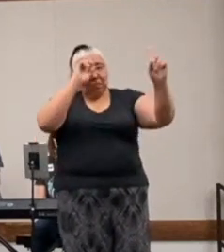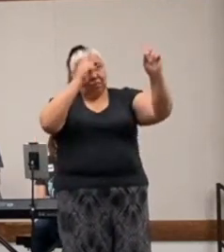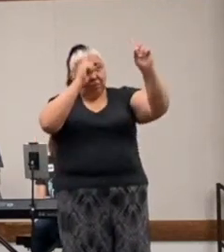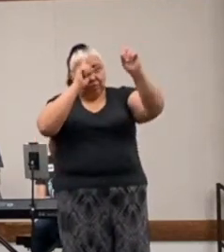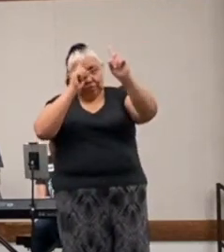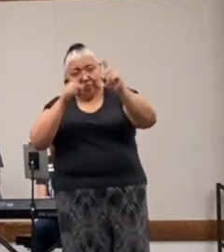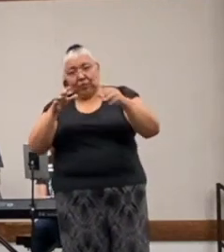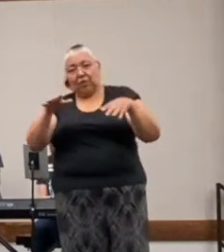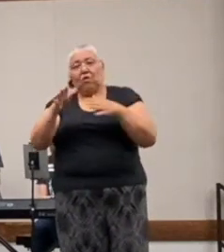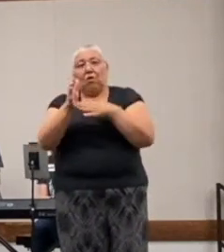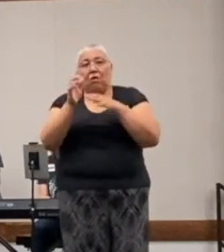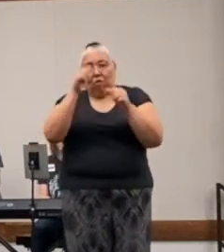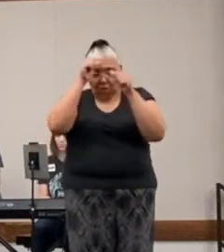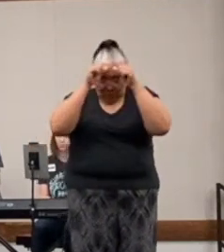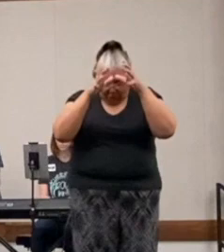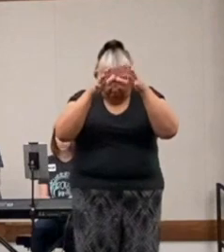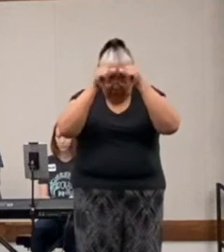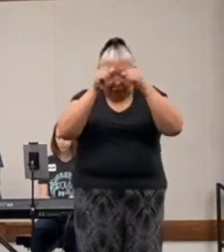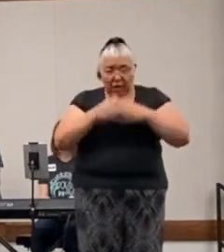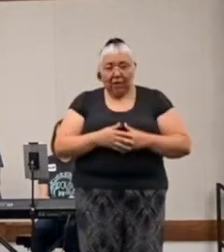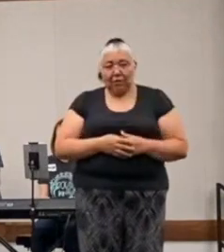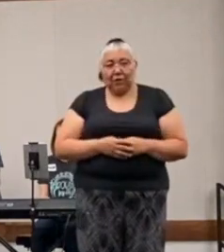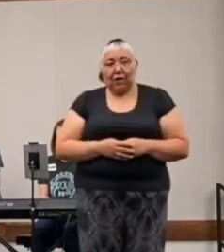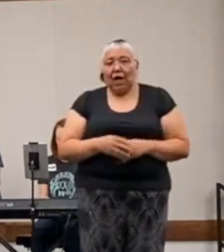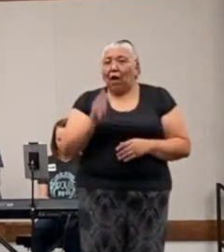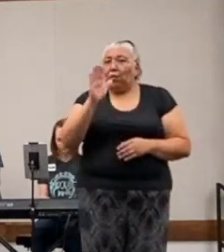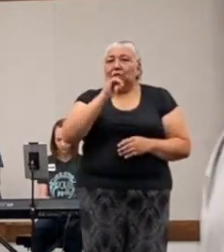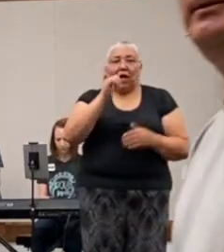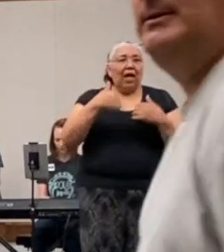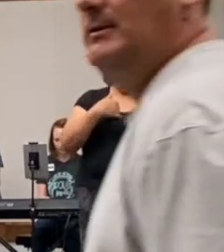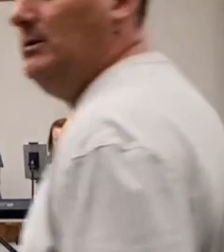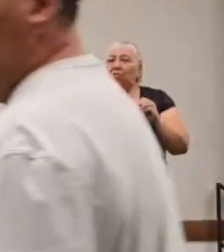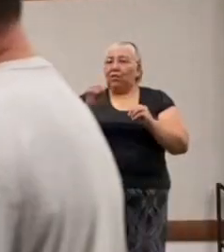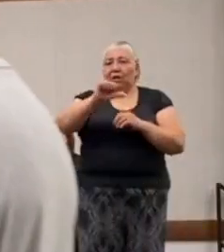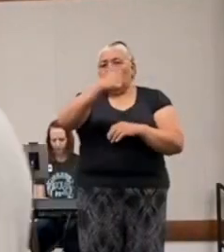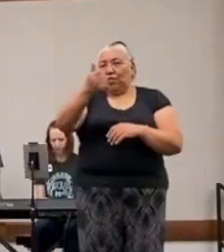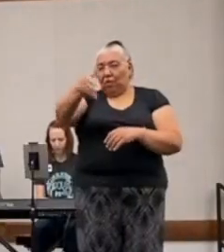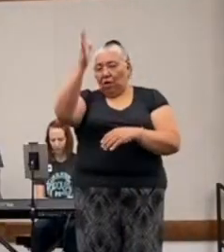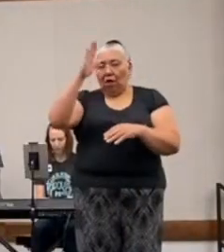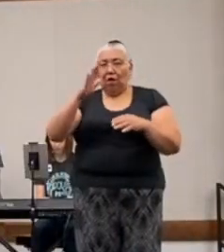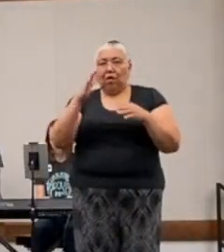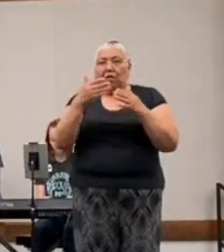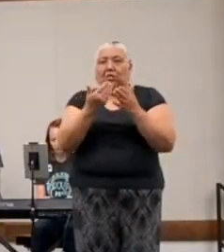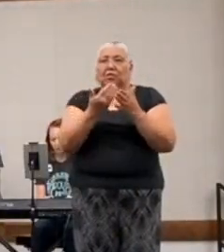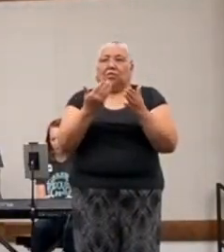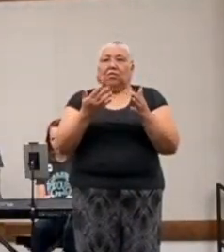Strive to obey. I won't have any other gods before me or before him.